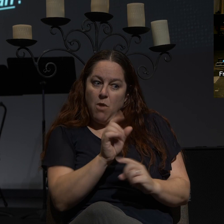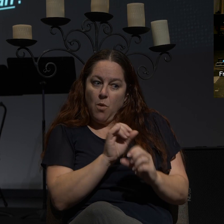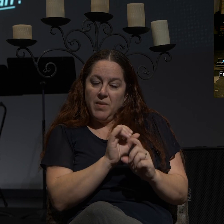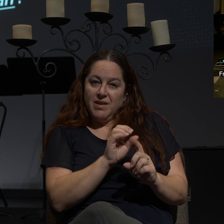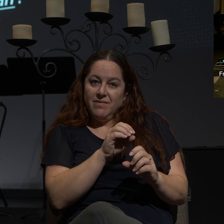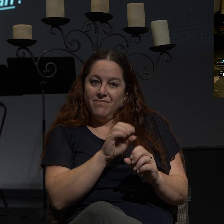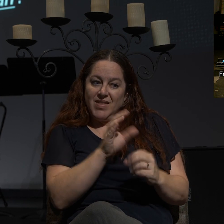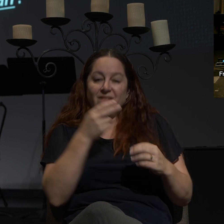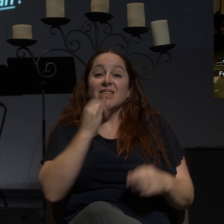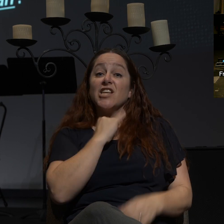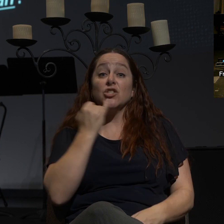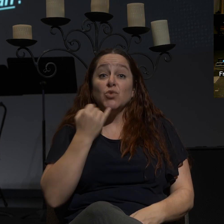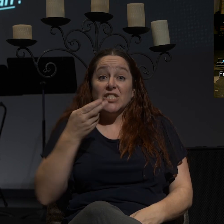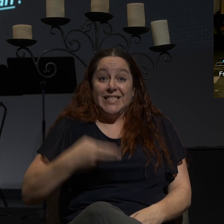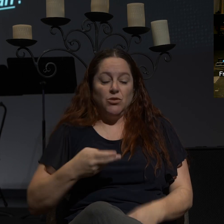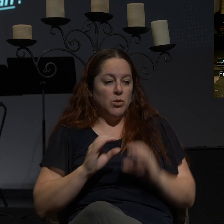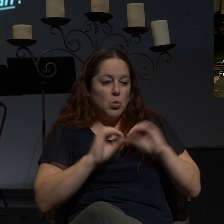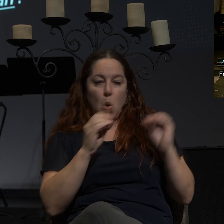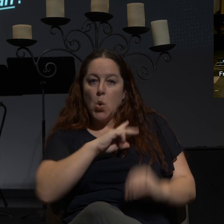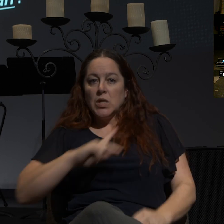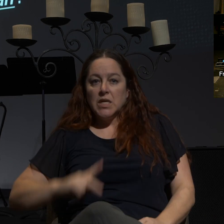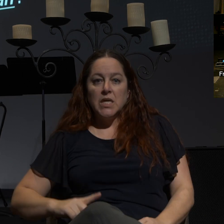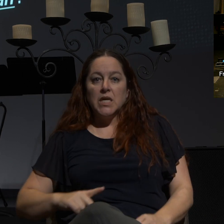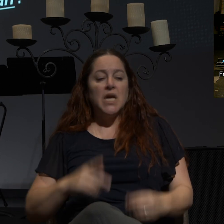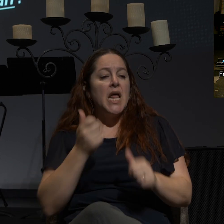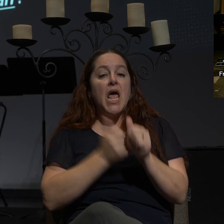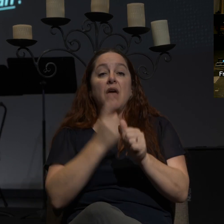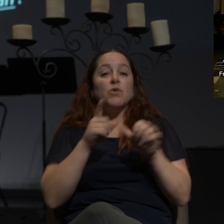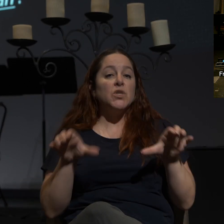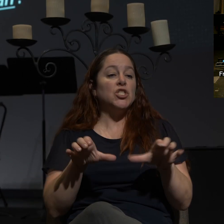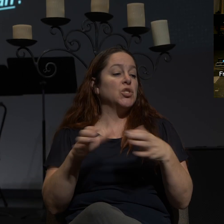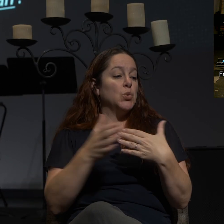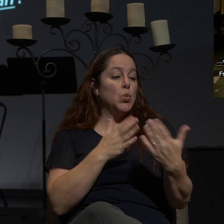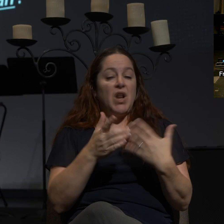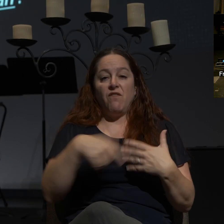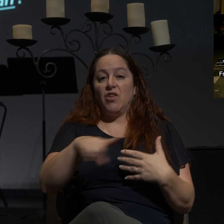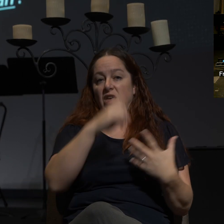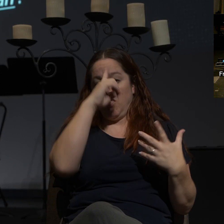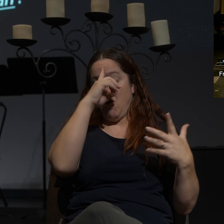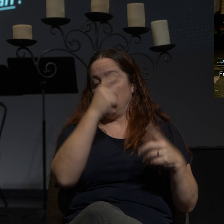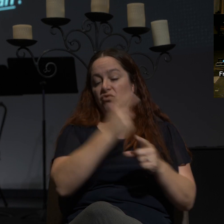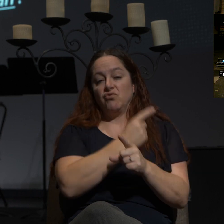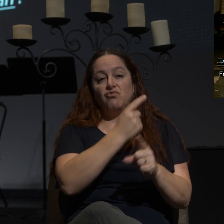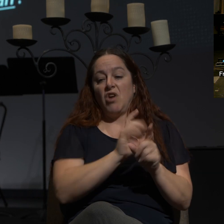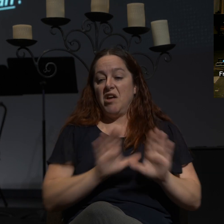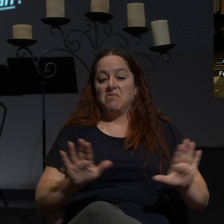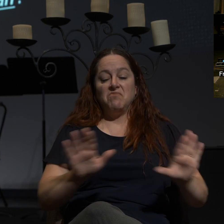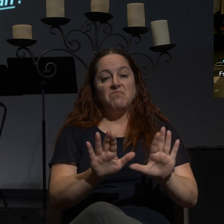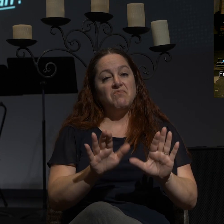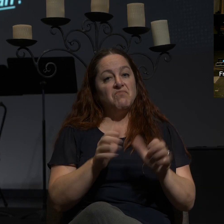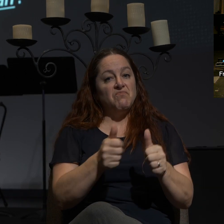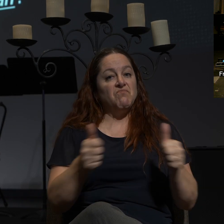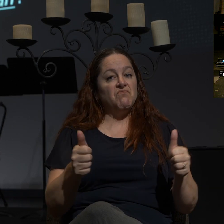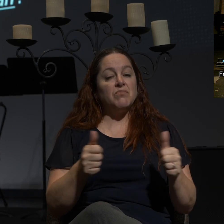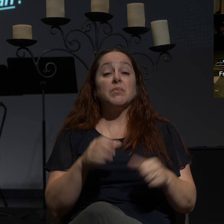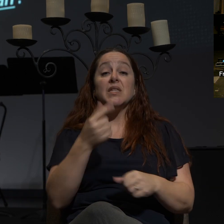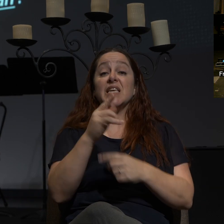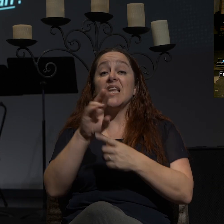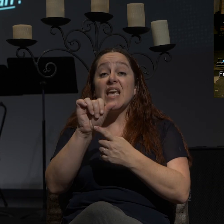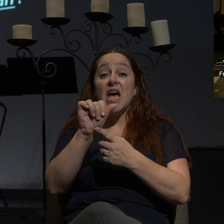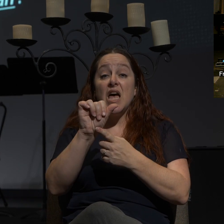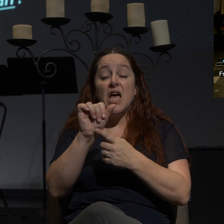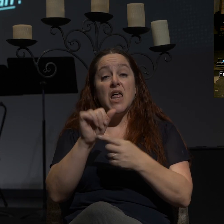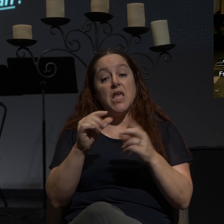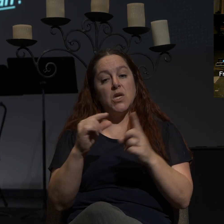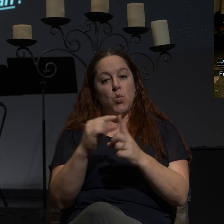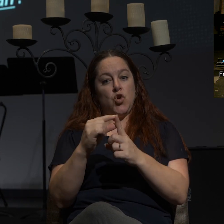history, that there was no king in Israel, and everyone did what was right in their own eyes. Gibeah is code for the